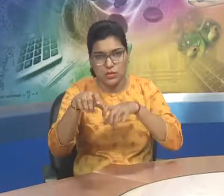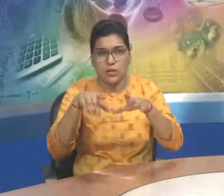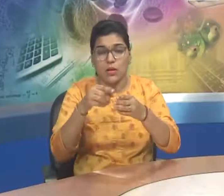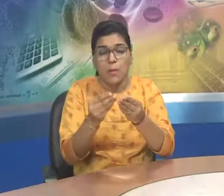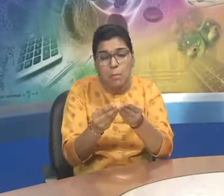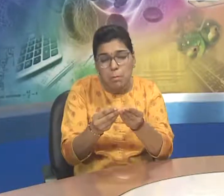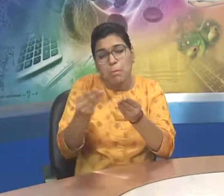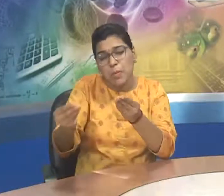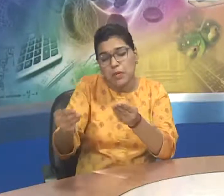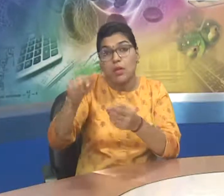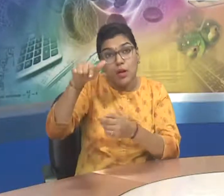Petersburg,